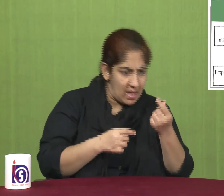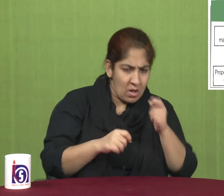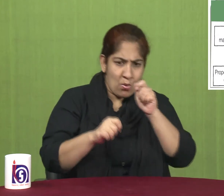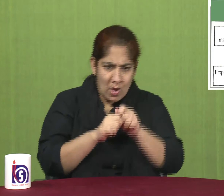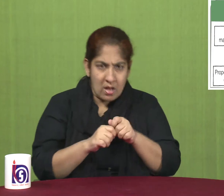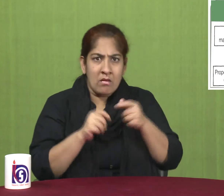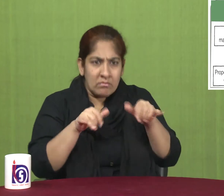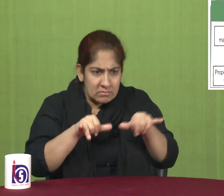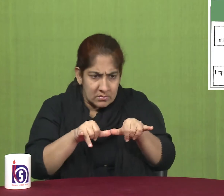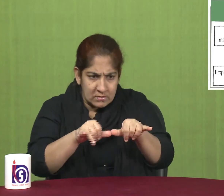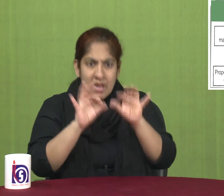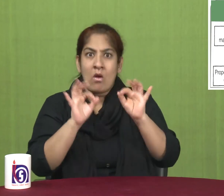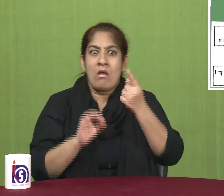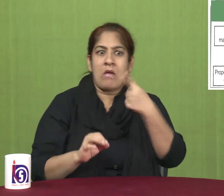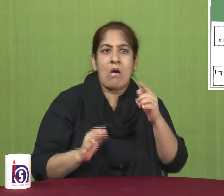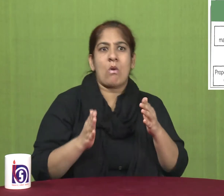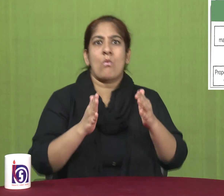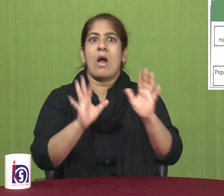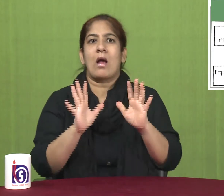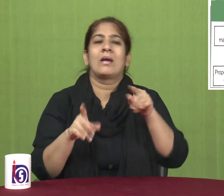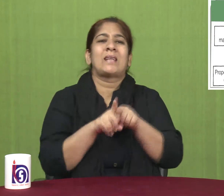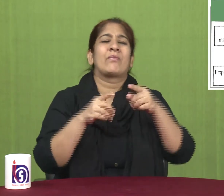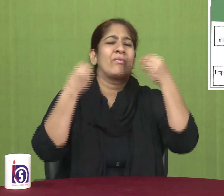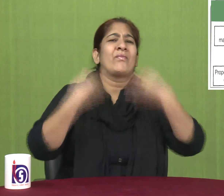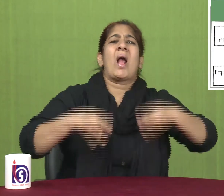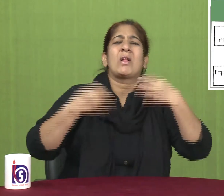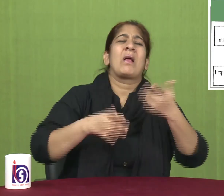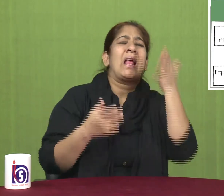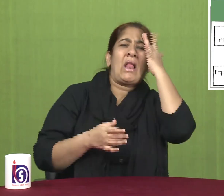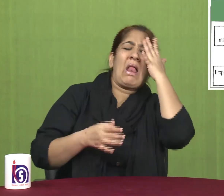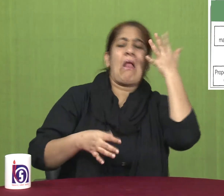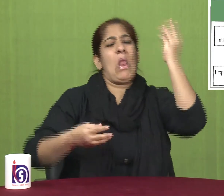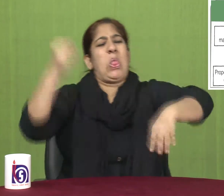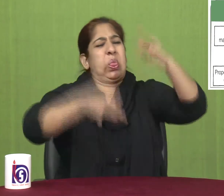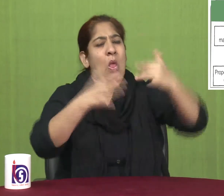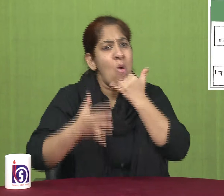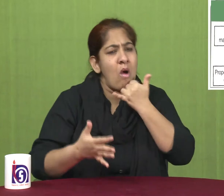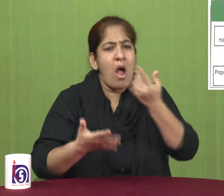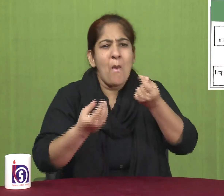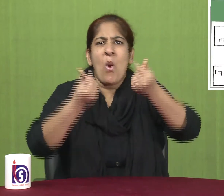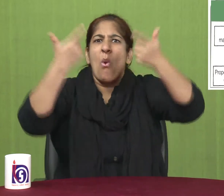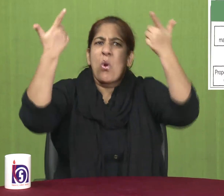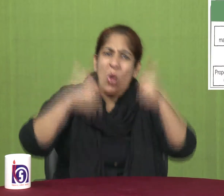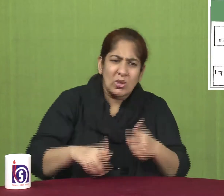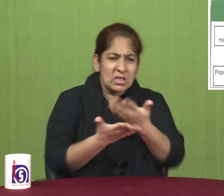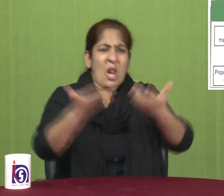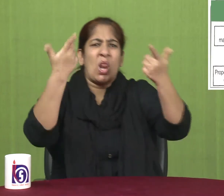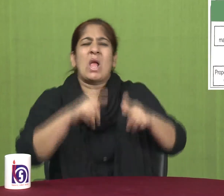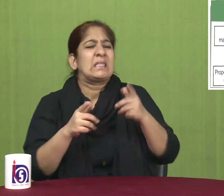proper utilization of fund. So, it should not be like that you are just spending anything without even giving a proper